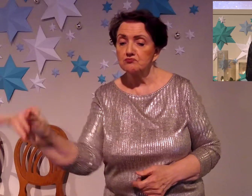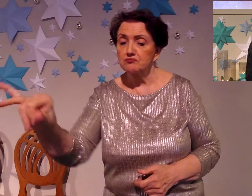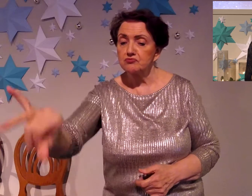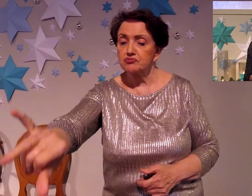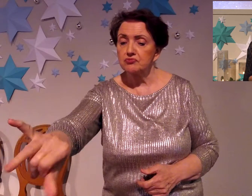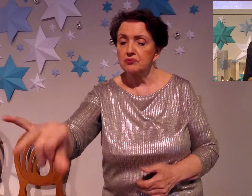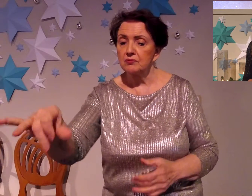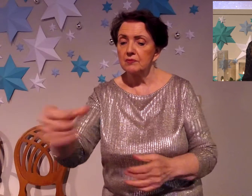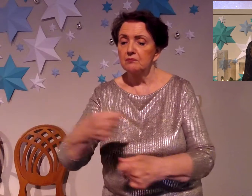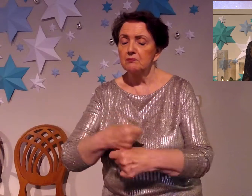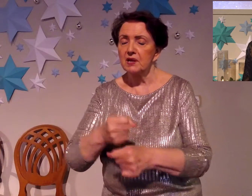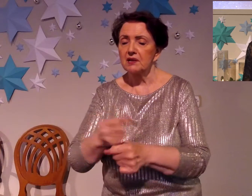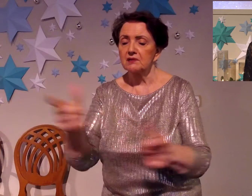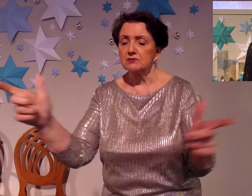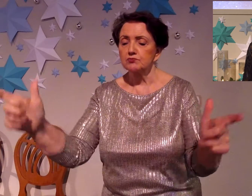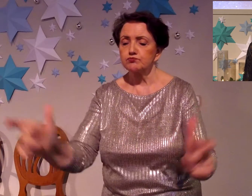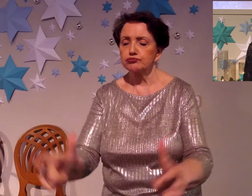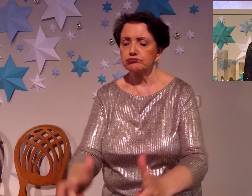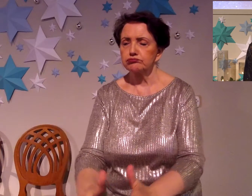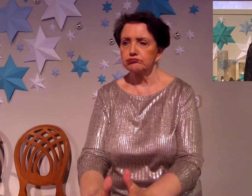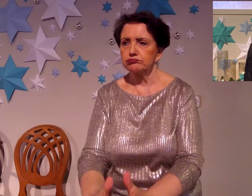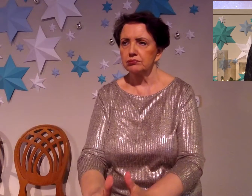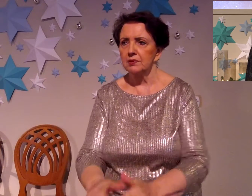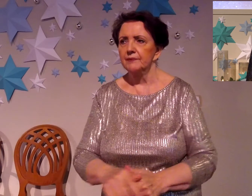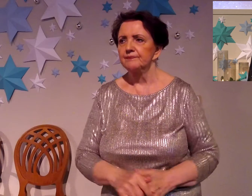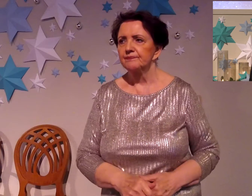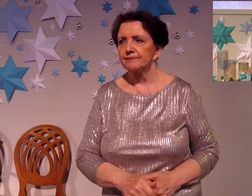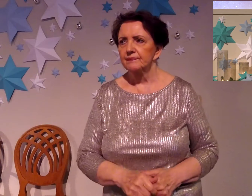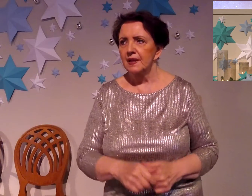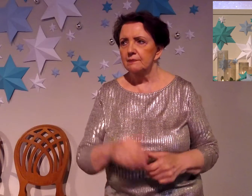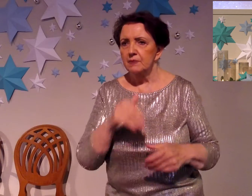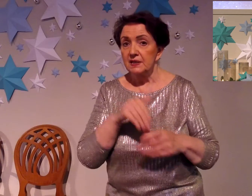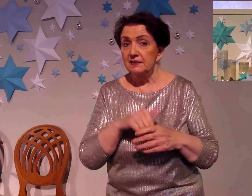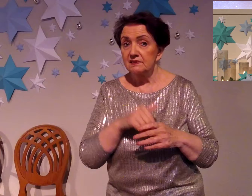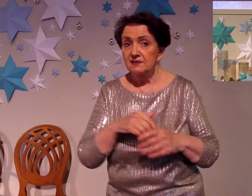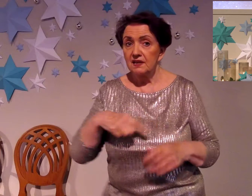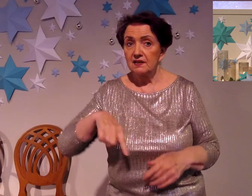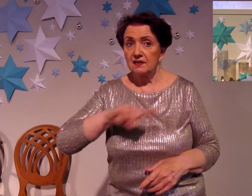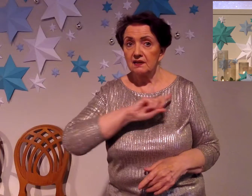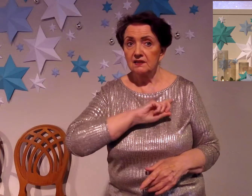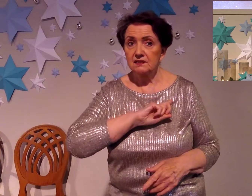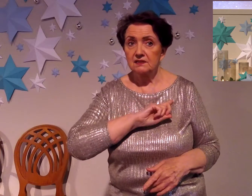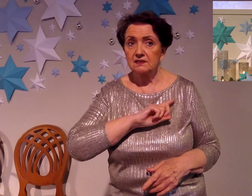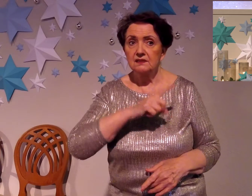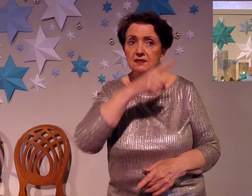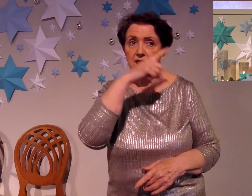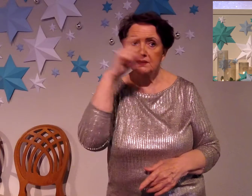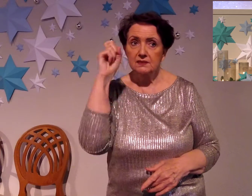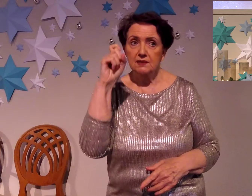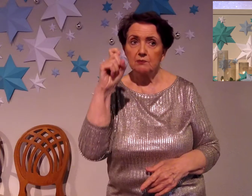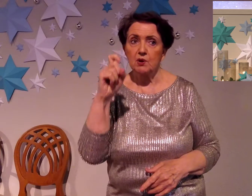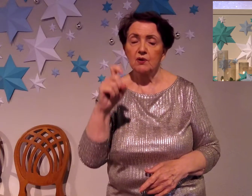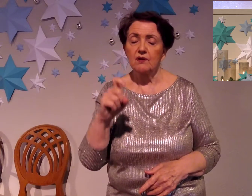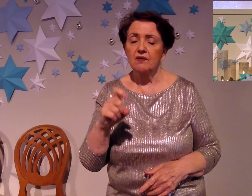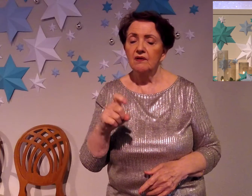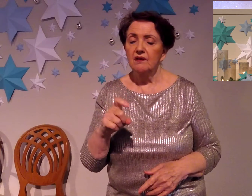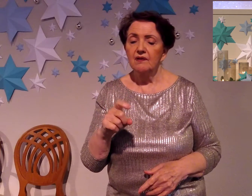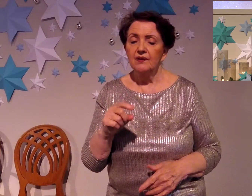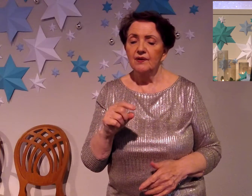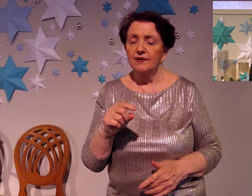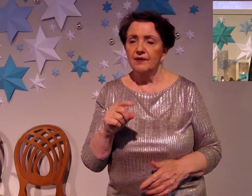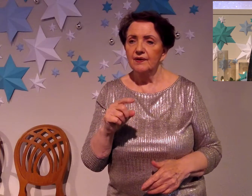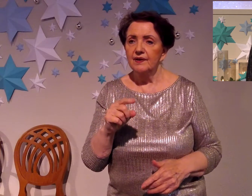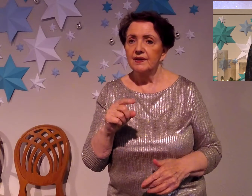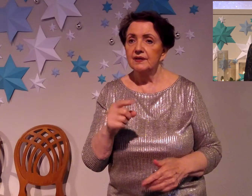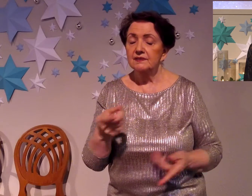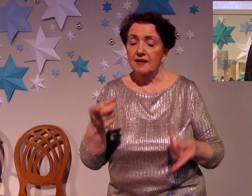making it smaller. But within us, there is an invincible summer, an invincible light in the